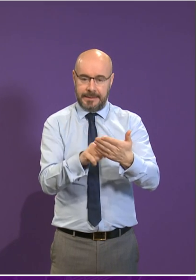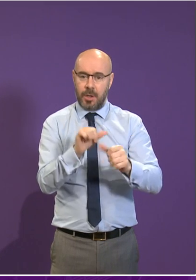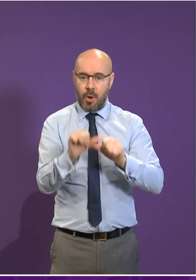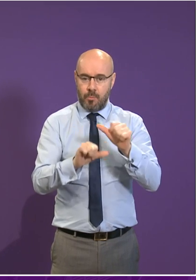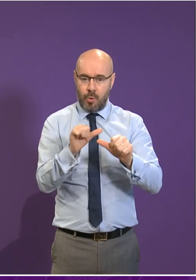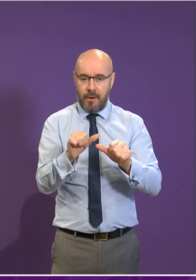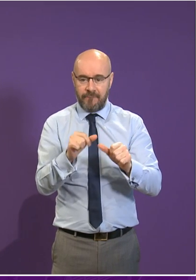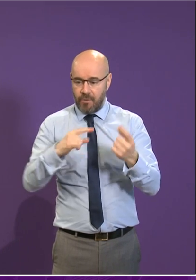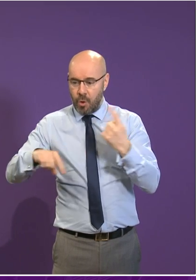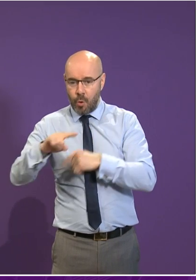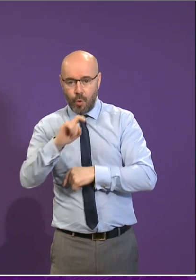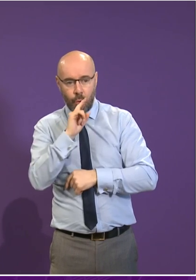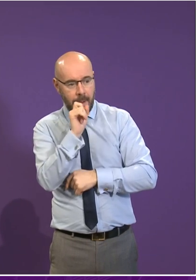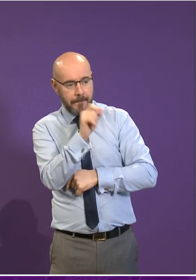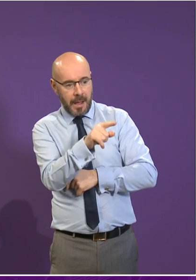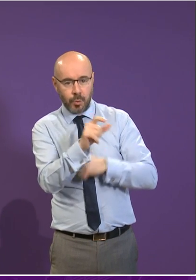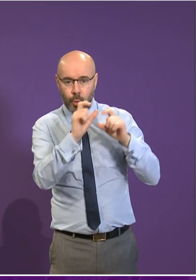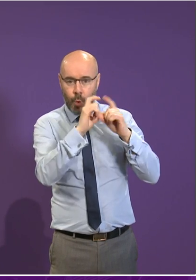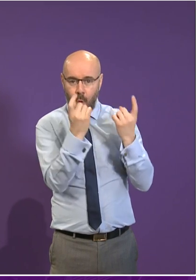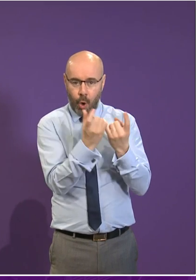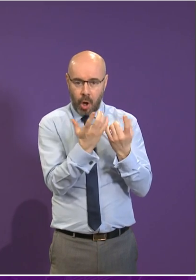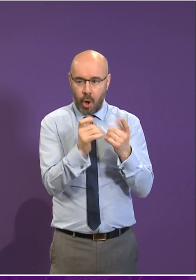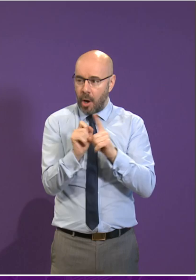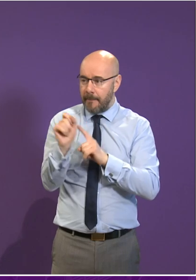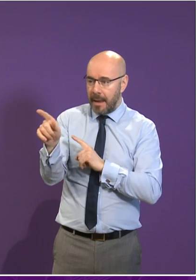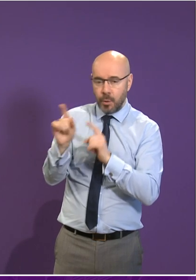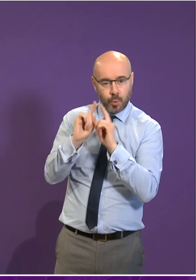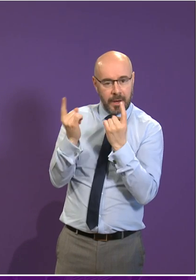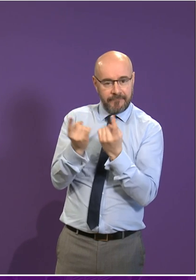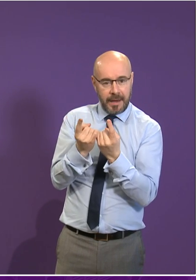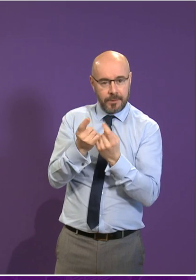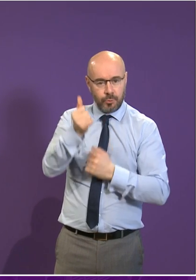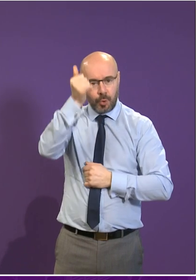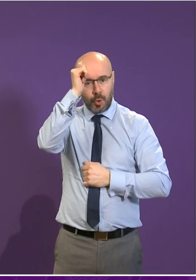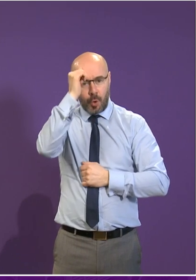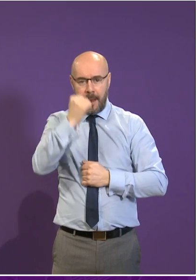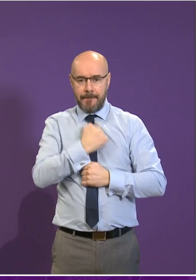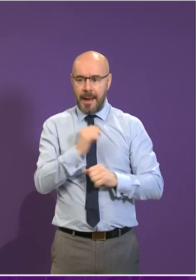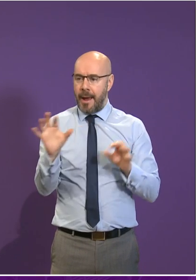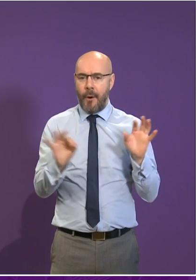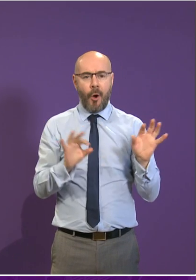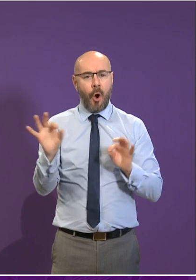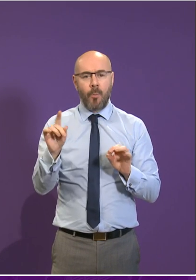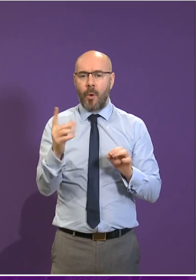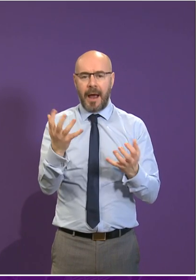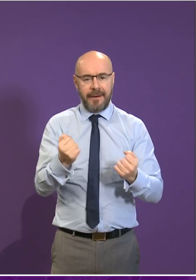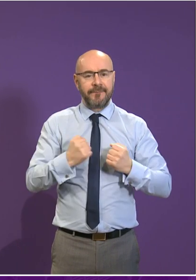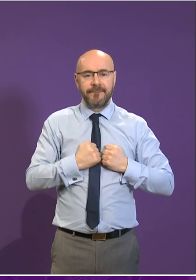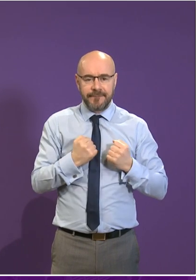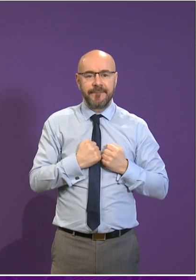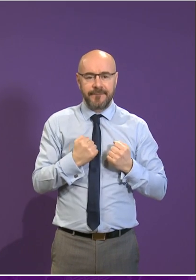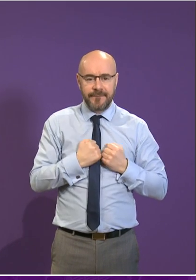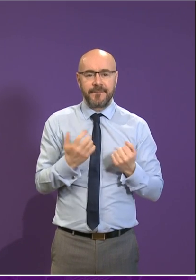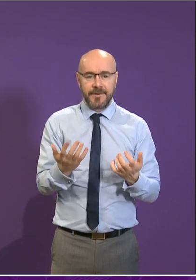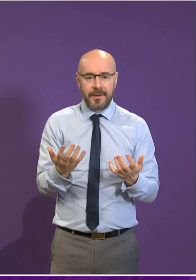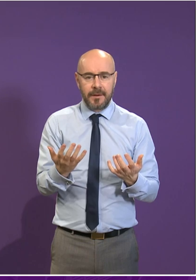looking to a college or university to be able to understand the options that are open to them and they can make a choice where